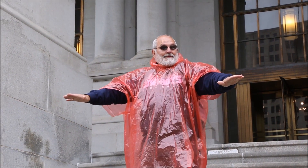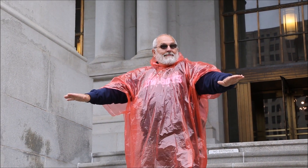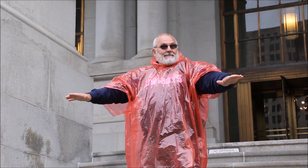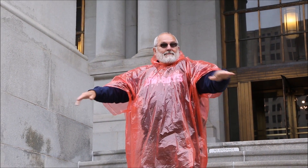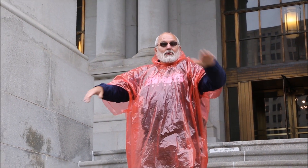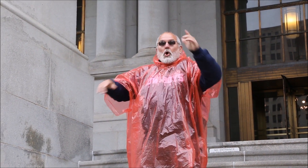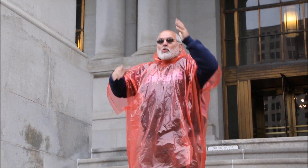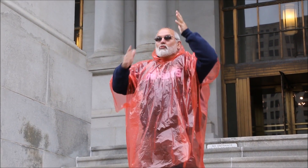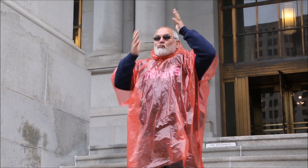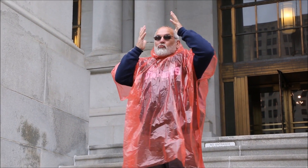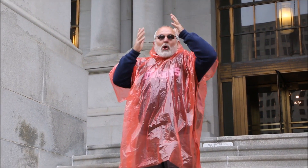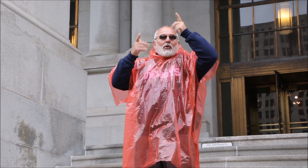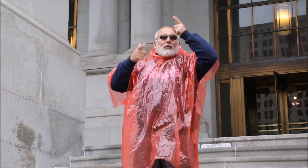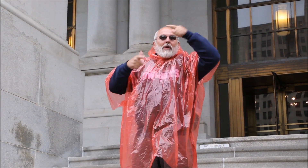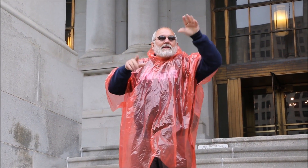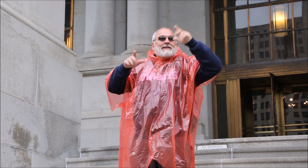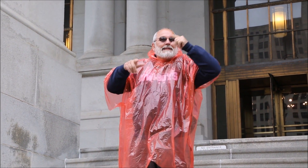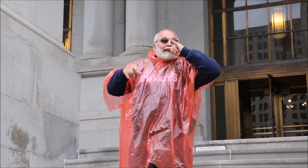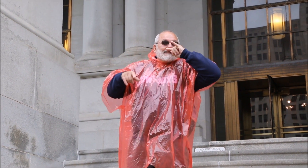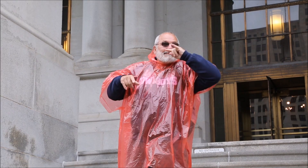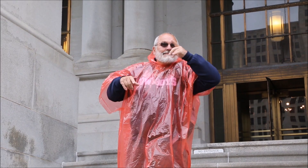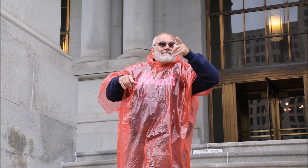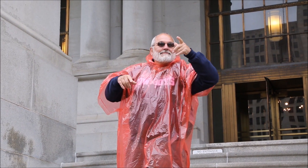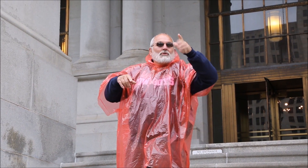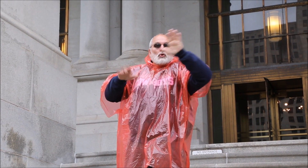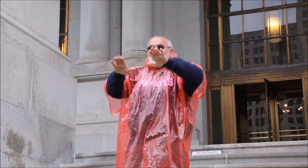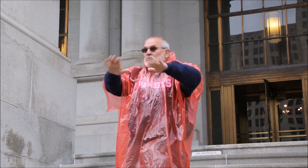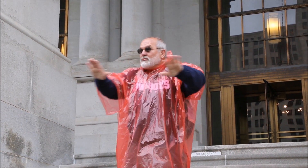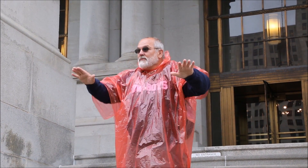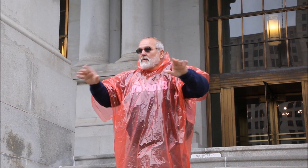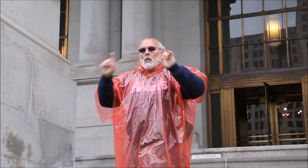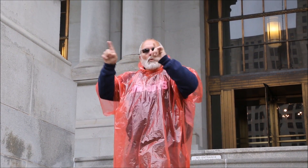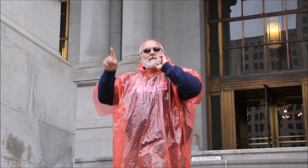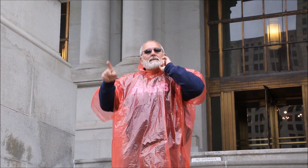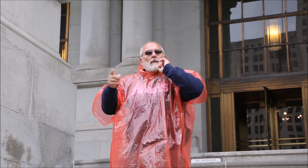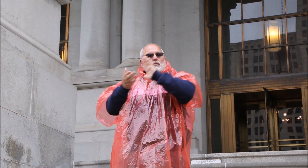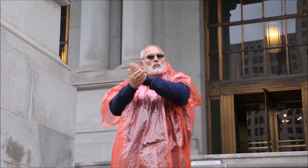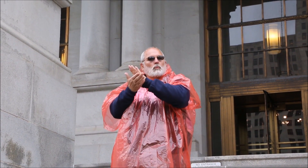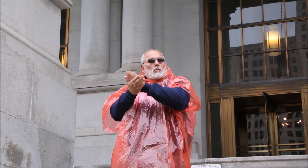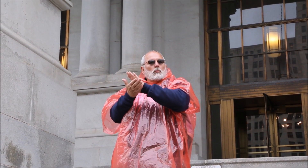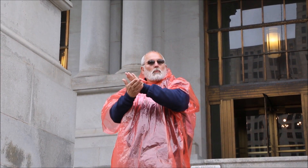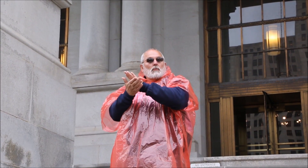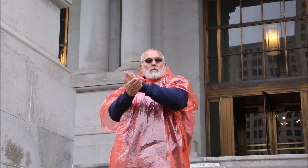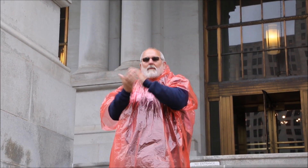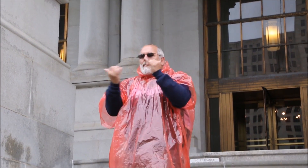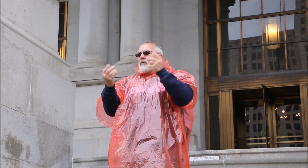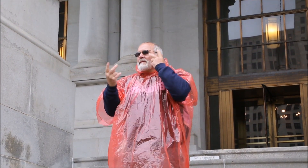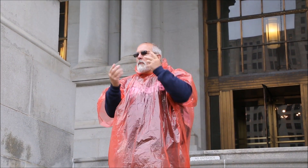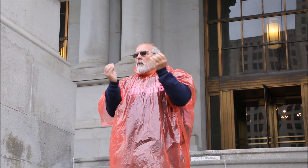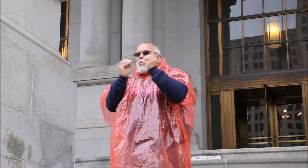You should have been practicing over a long time ago. Hi, nice to meet you. What's the matter with you? The band was no